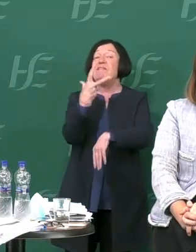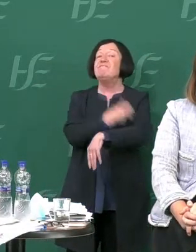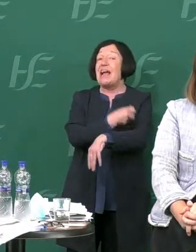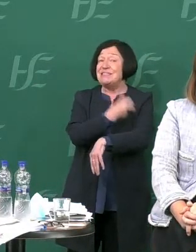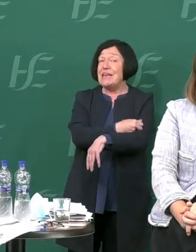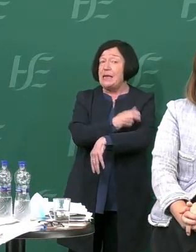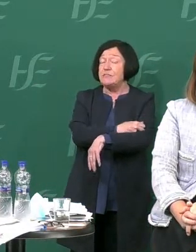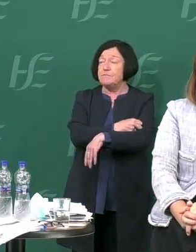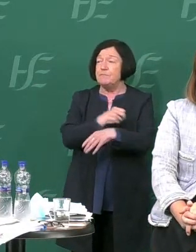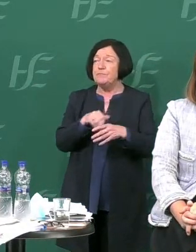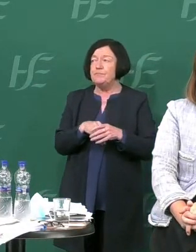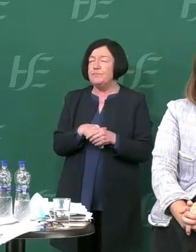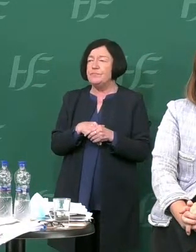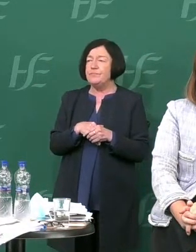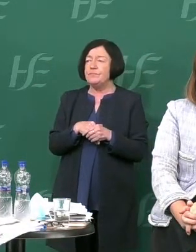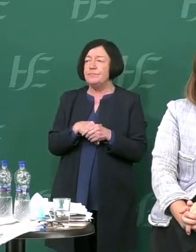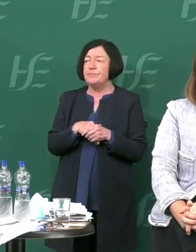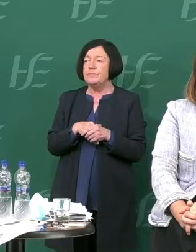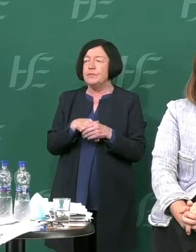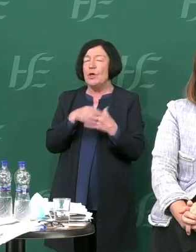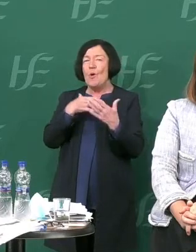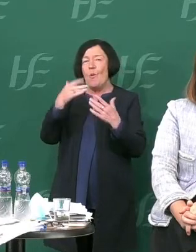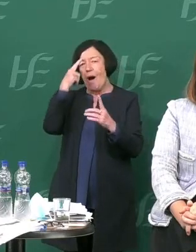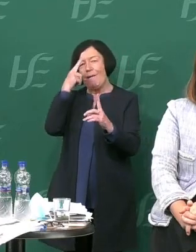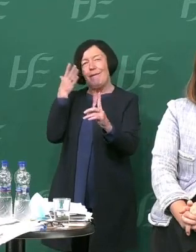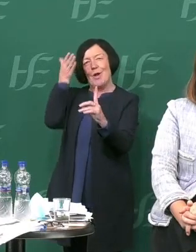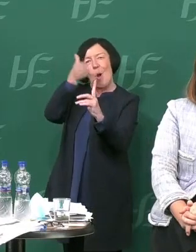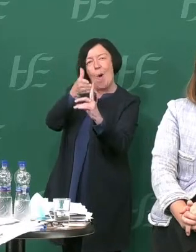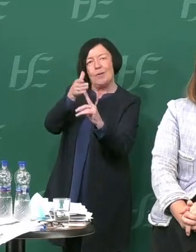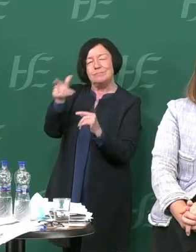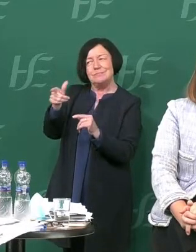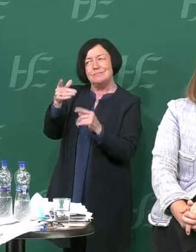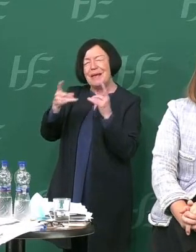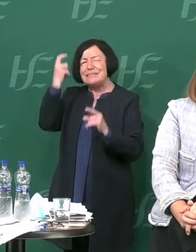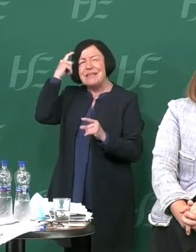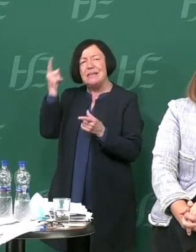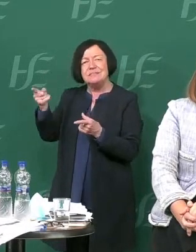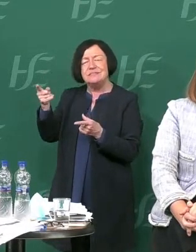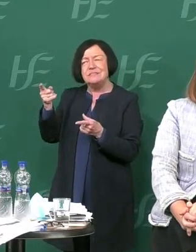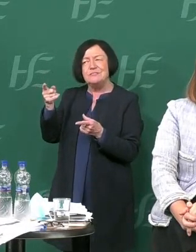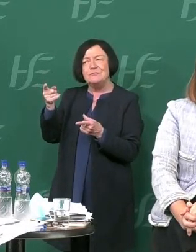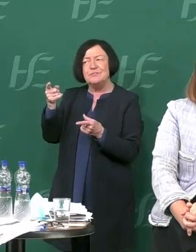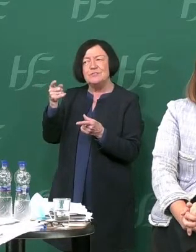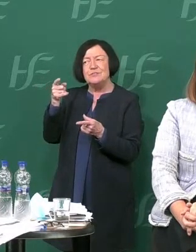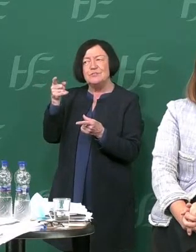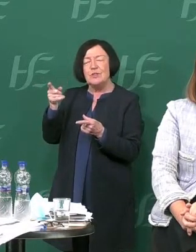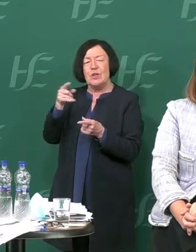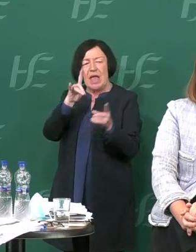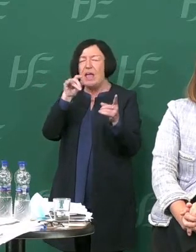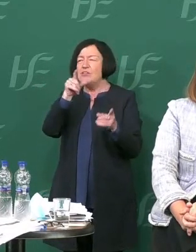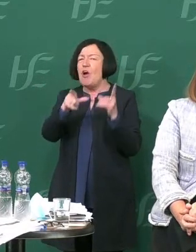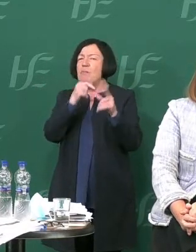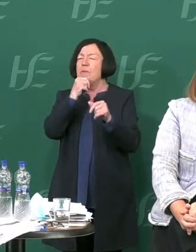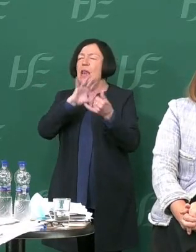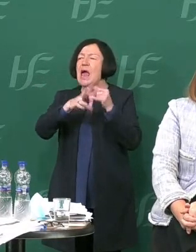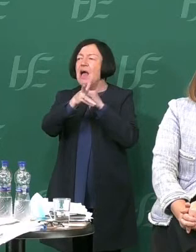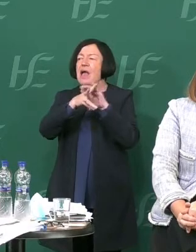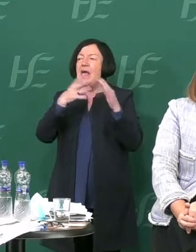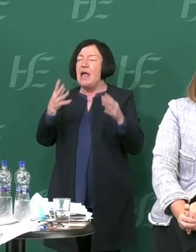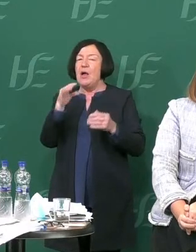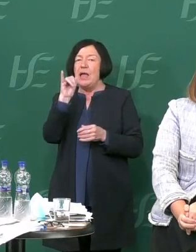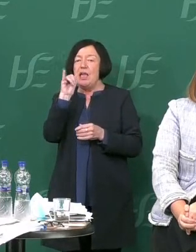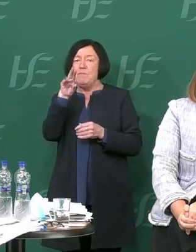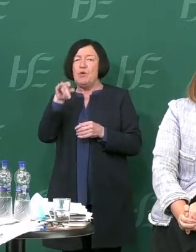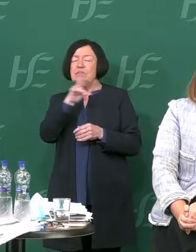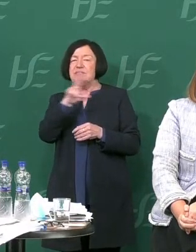vaccinated. What goal are we working towards, if that makes sense? Because like that we were talking last week about how herd immunity doesn't